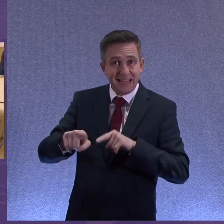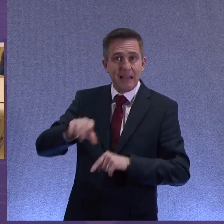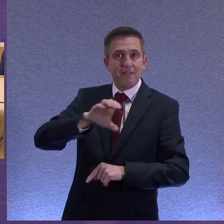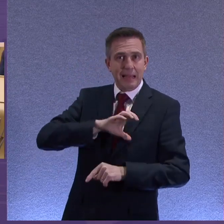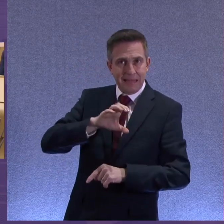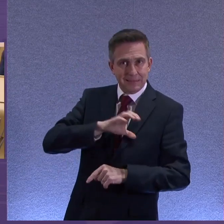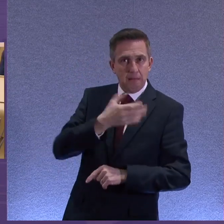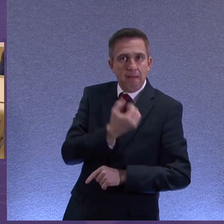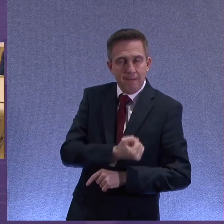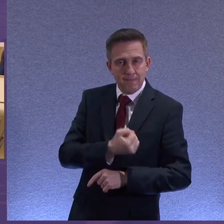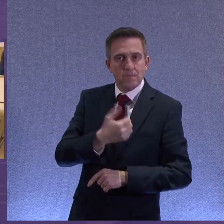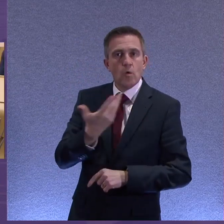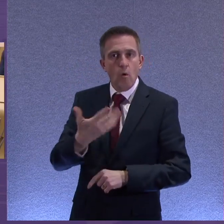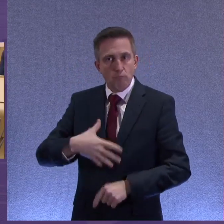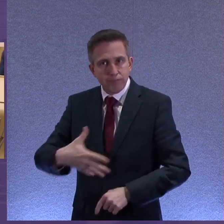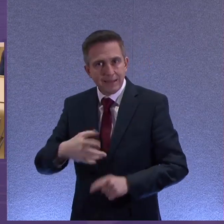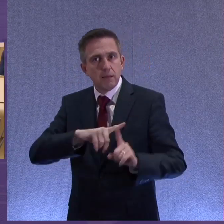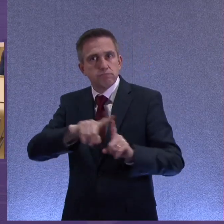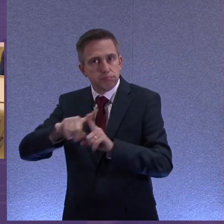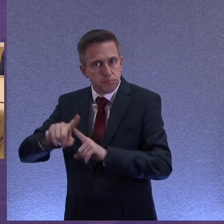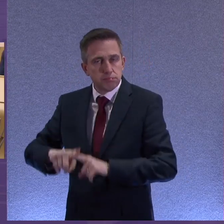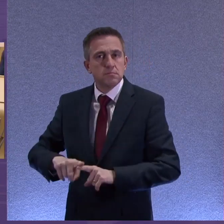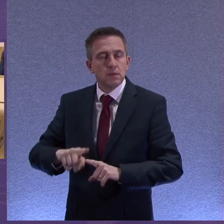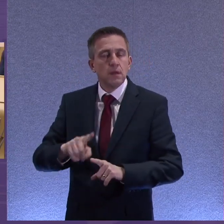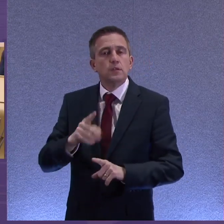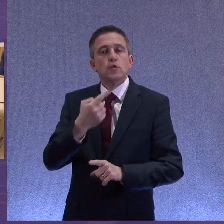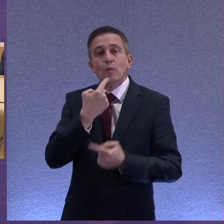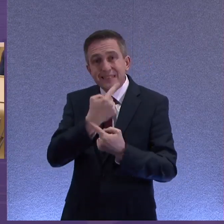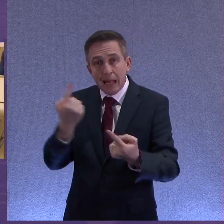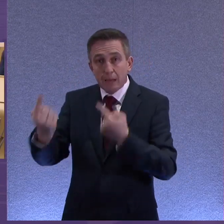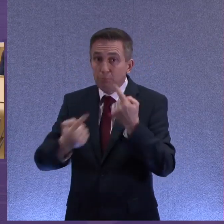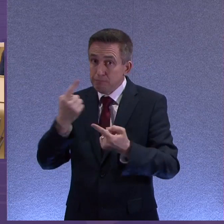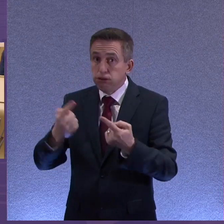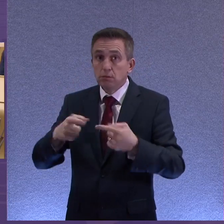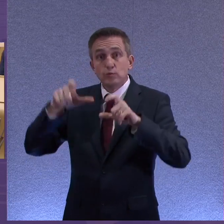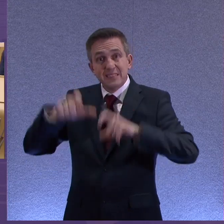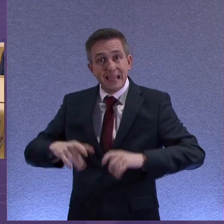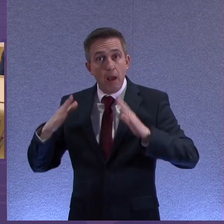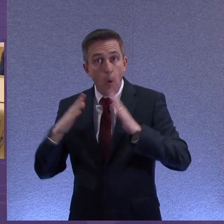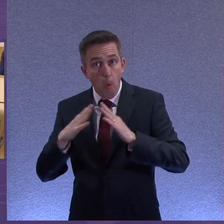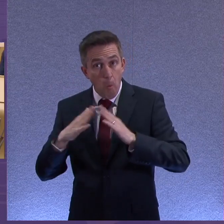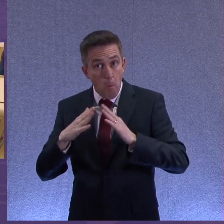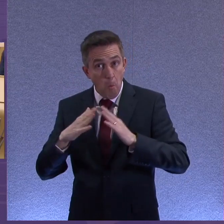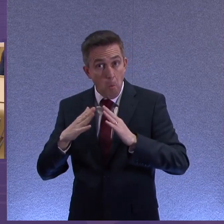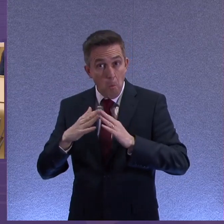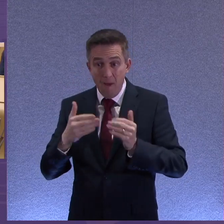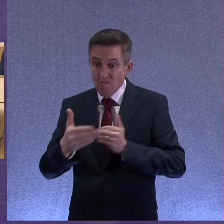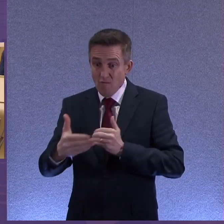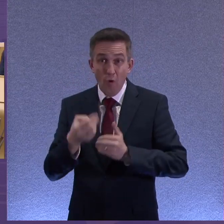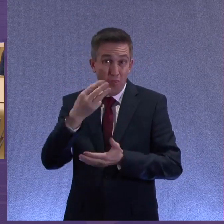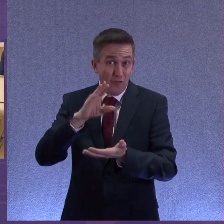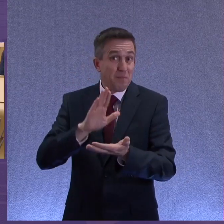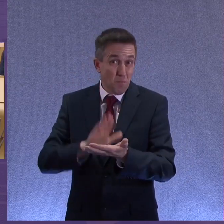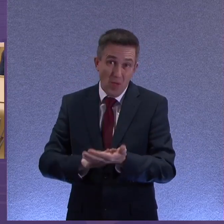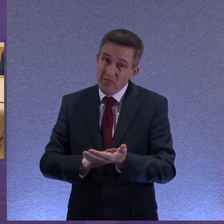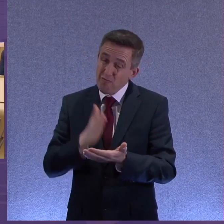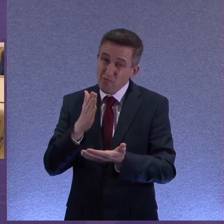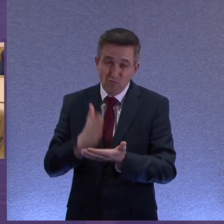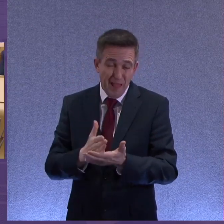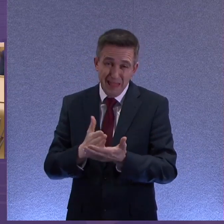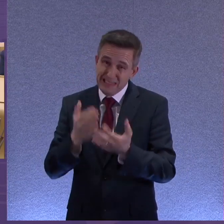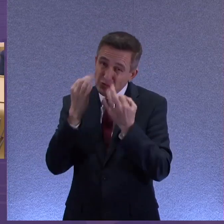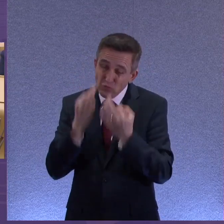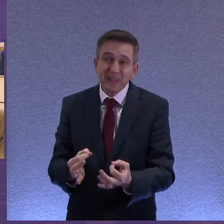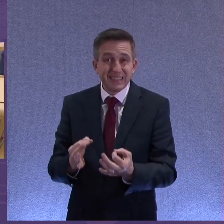are strongly urging that they isolate in their own homes for 3 months. That's really very stringent,